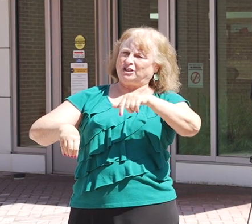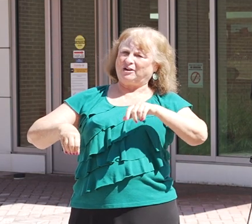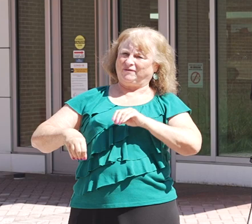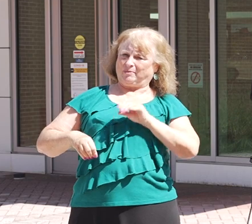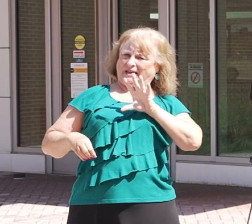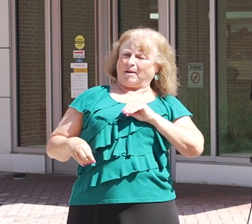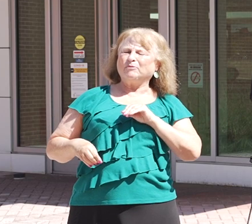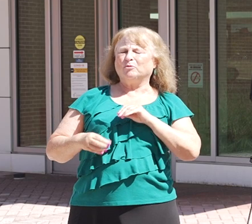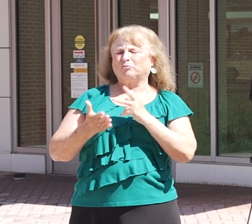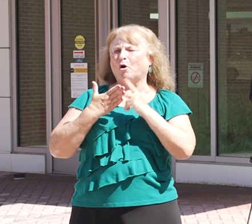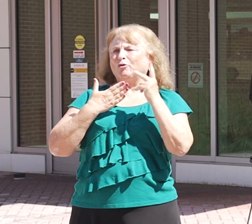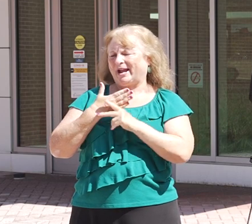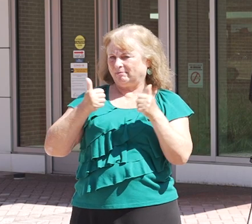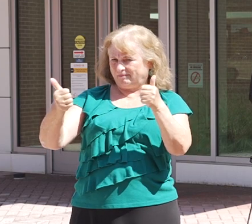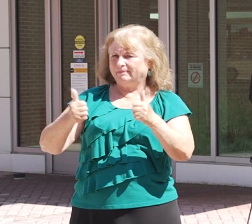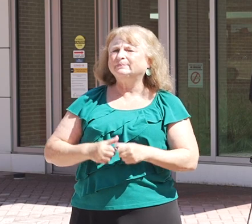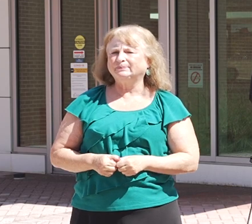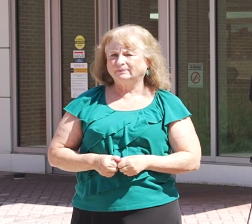program.